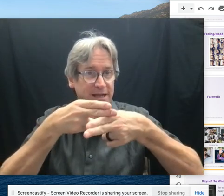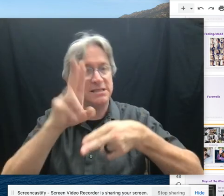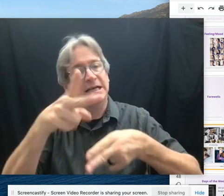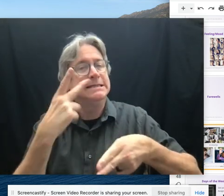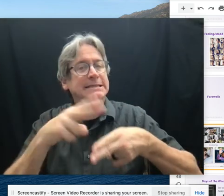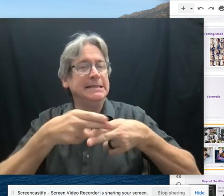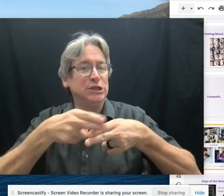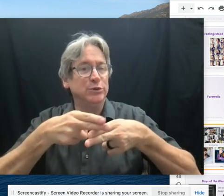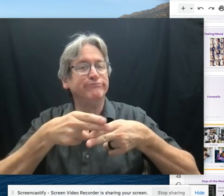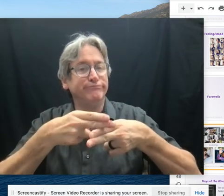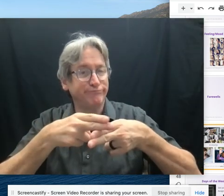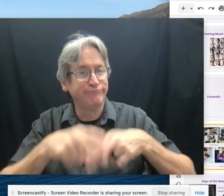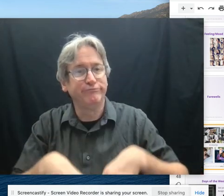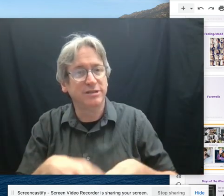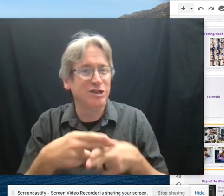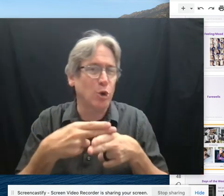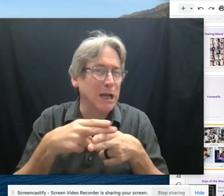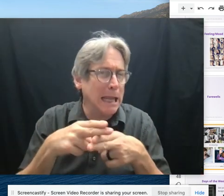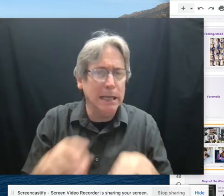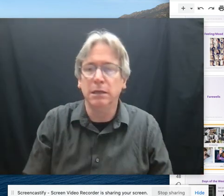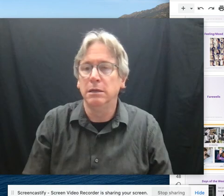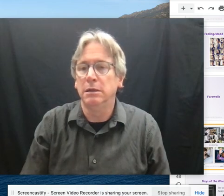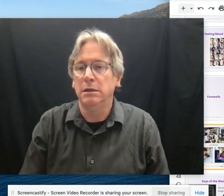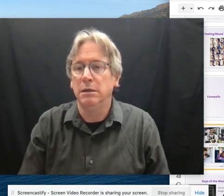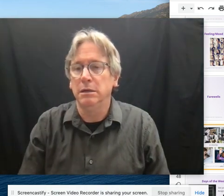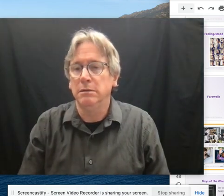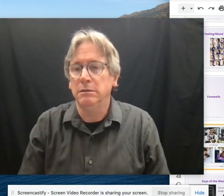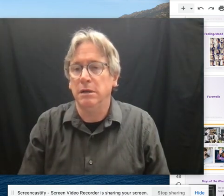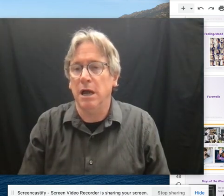it up again. See you soon. Shortly.